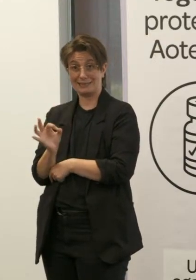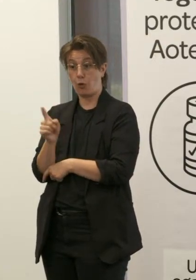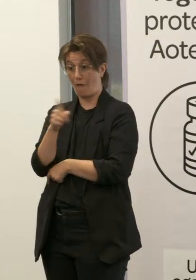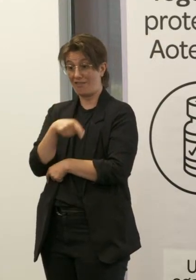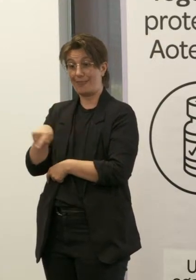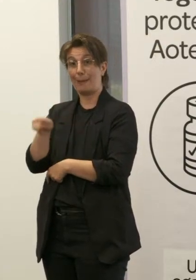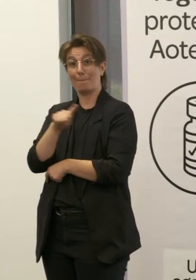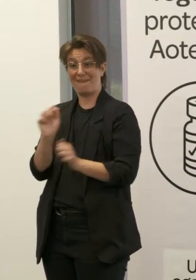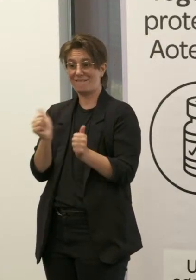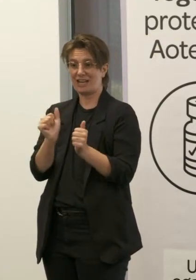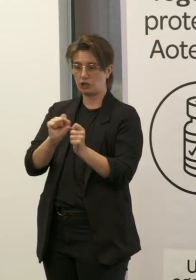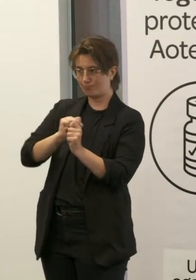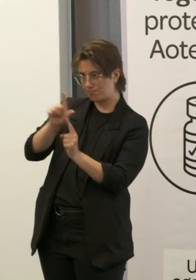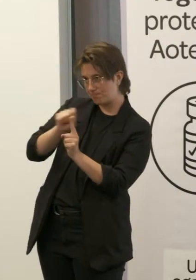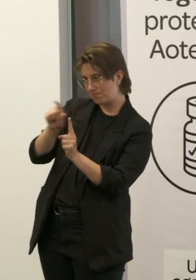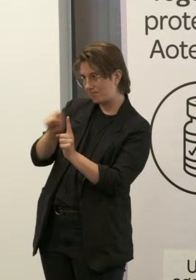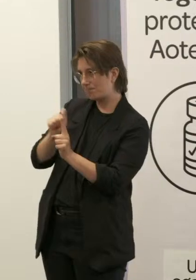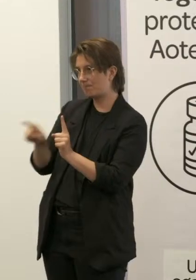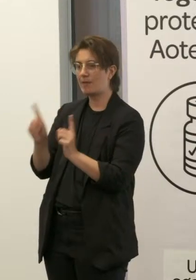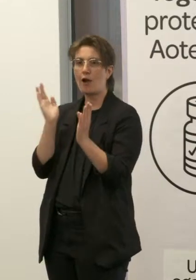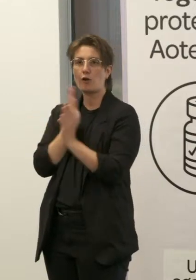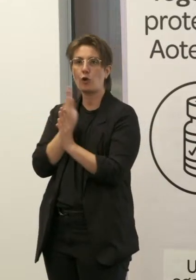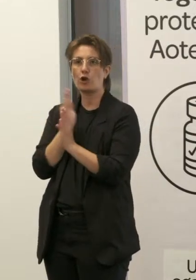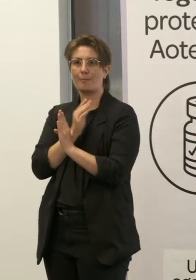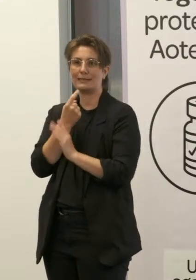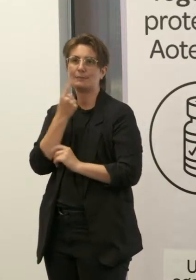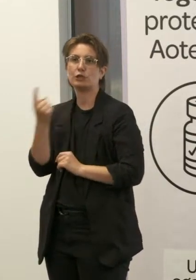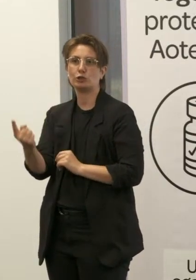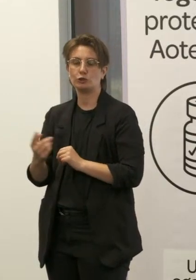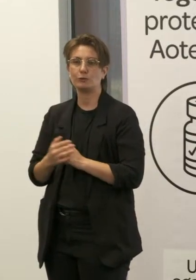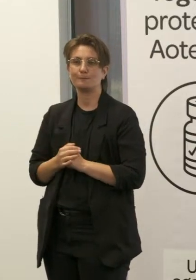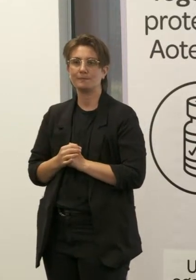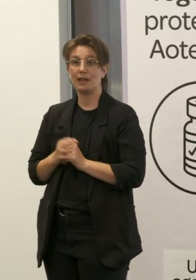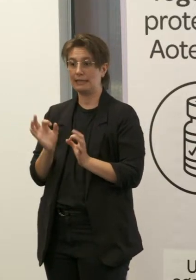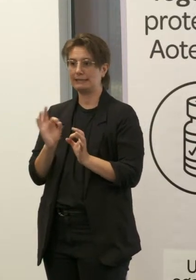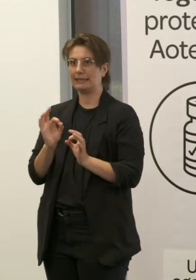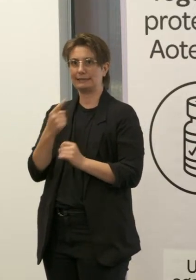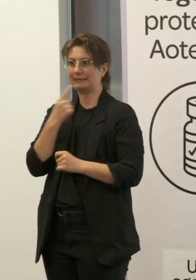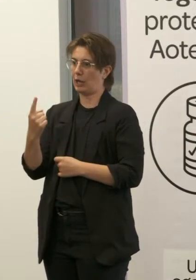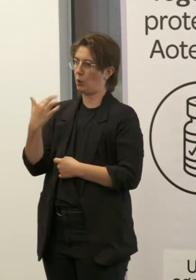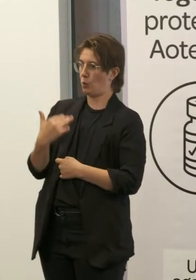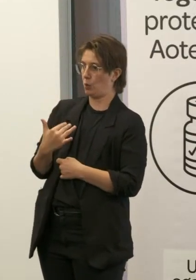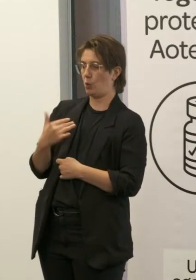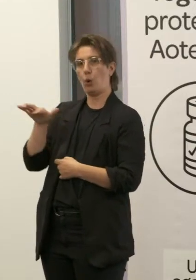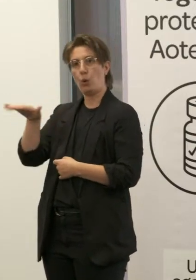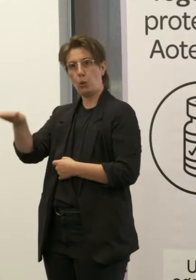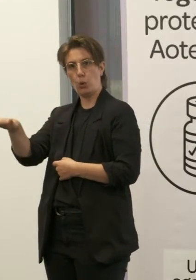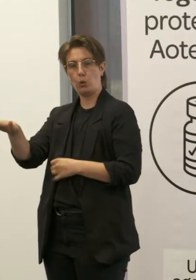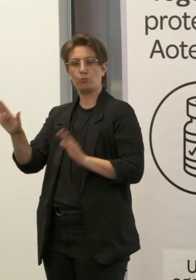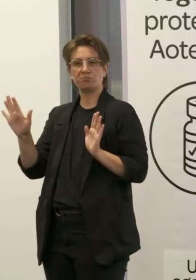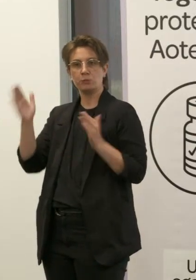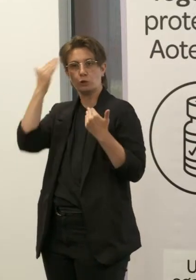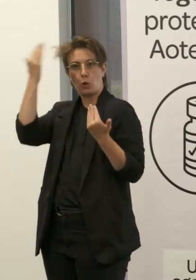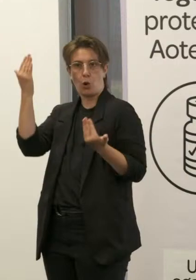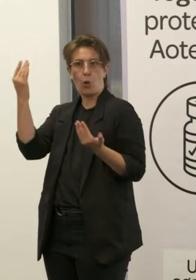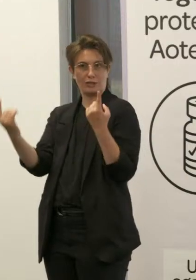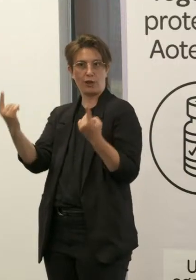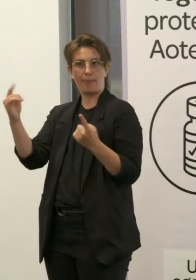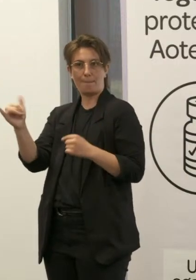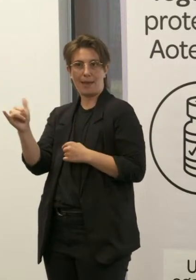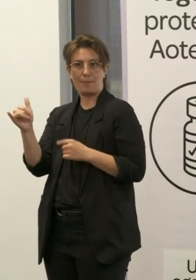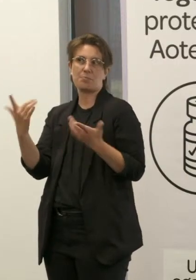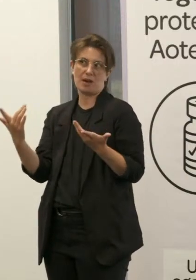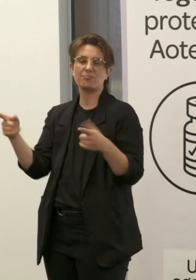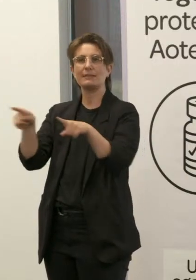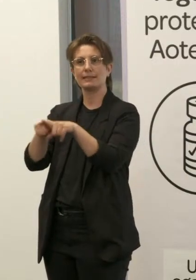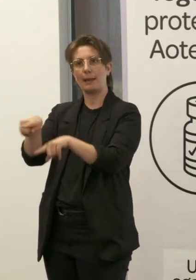message out anonymously. Again, it doesn't identify either the sender or the recipient. And we know over 1,500